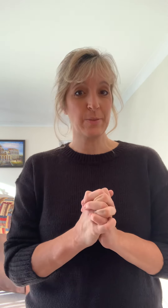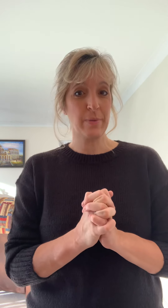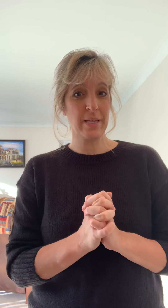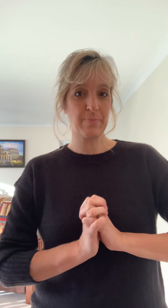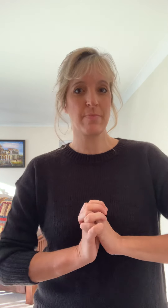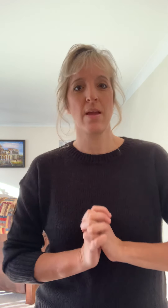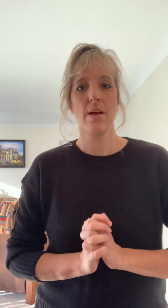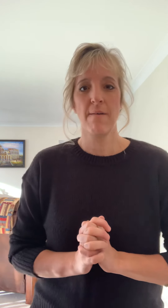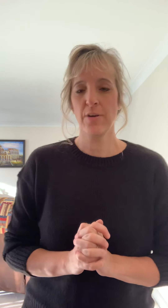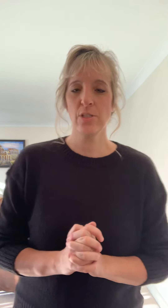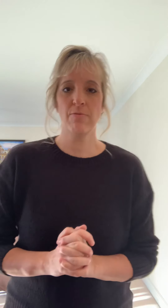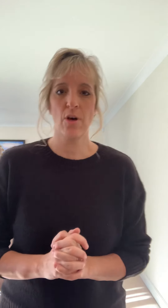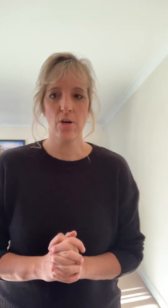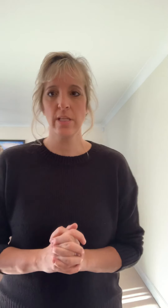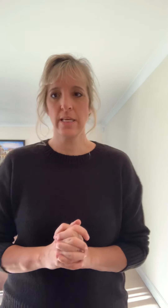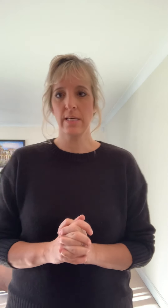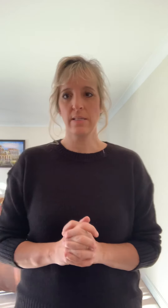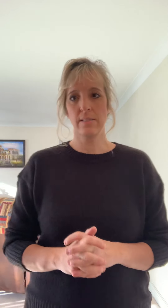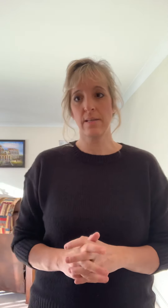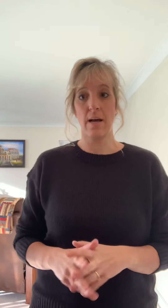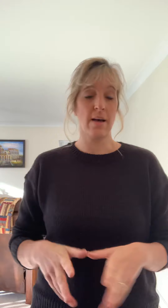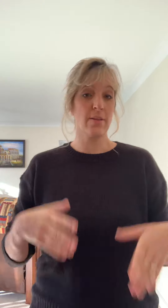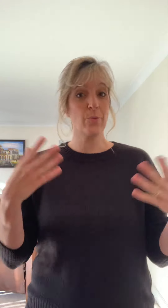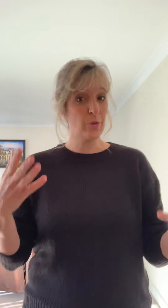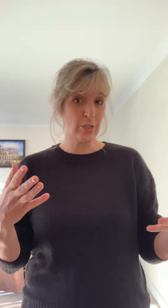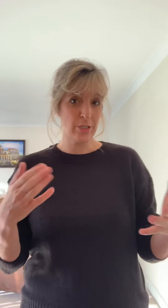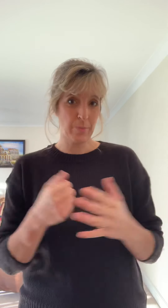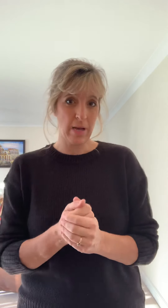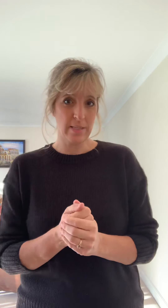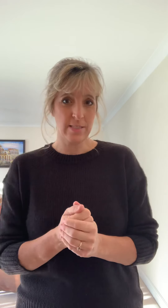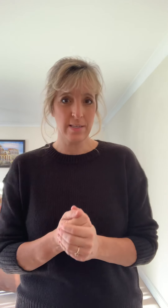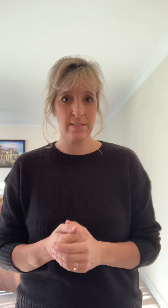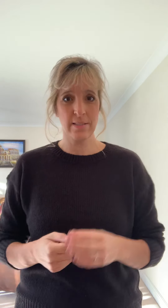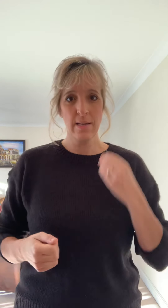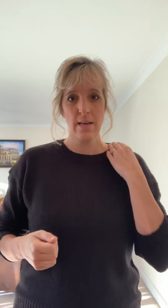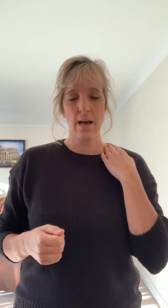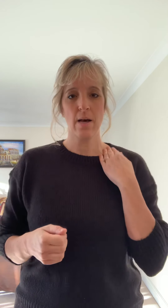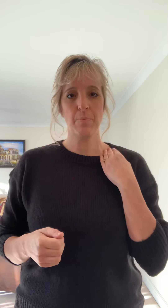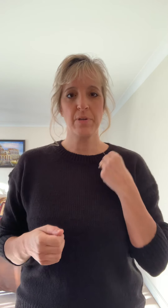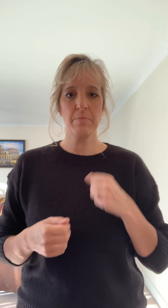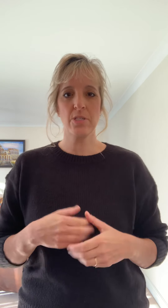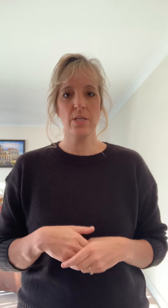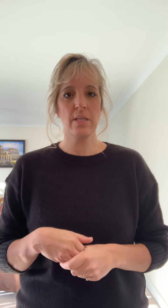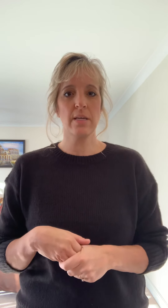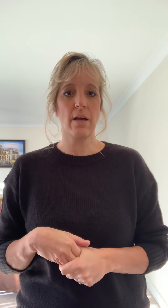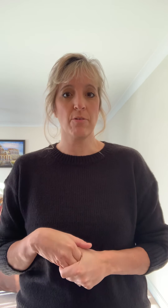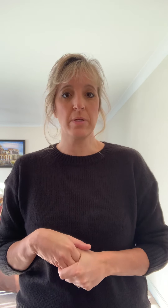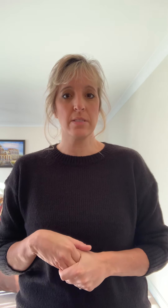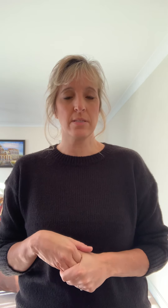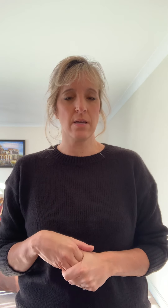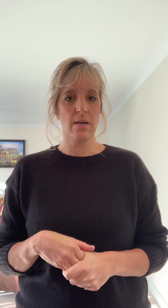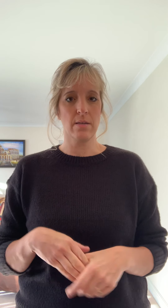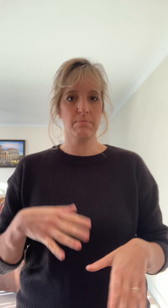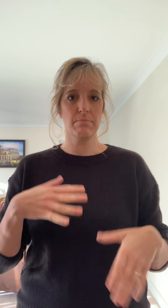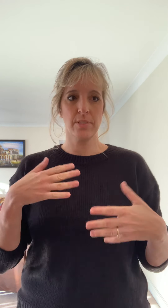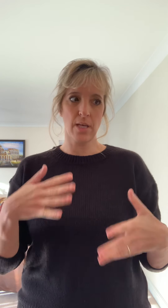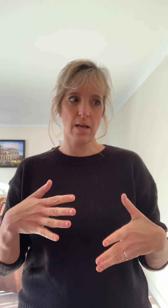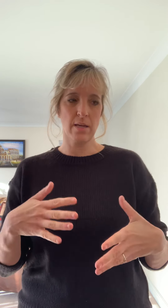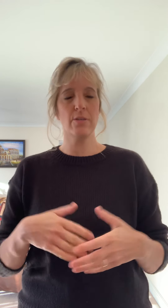begin. First of all is the word politics. Pretty much any government sign, or not